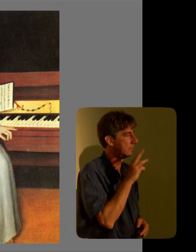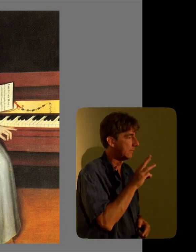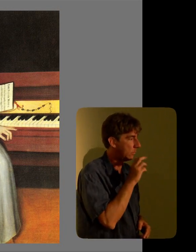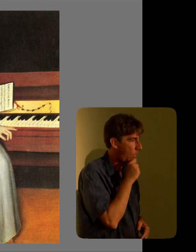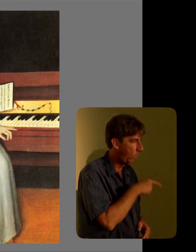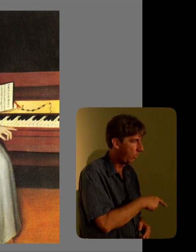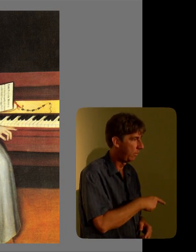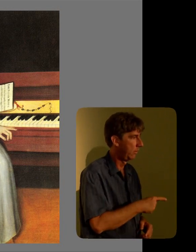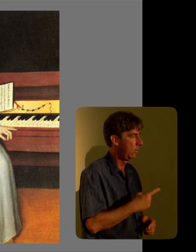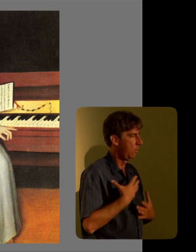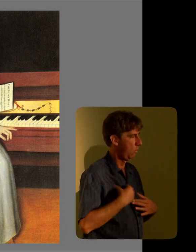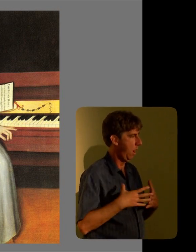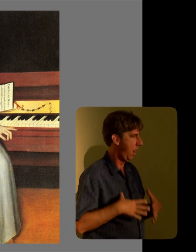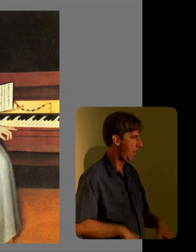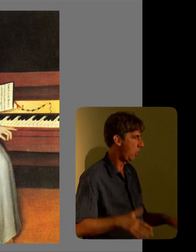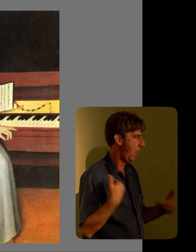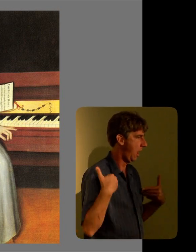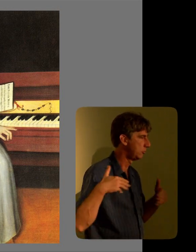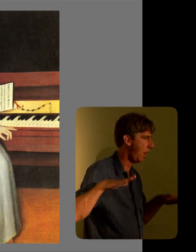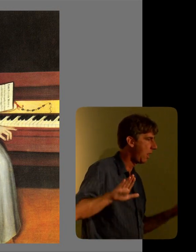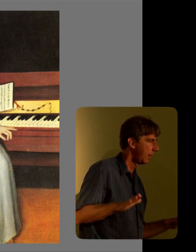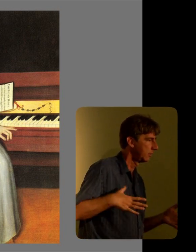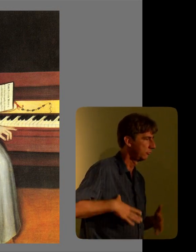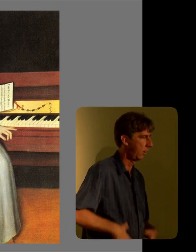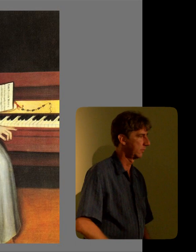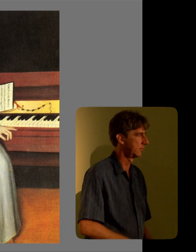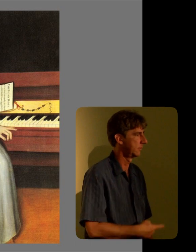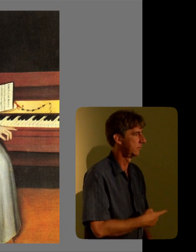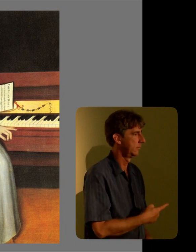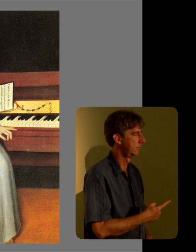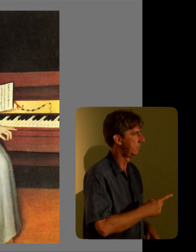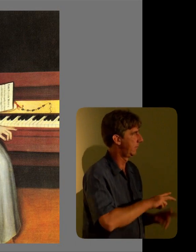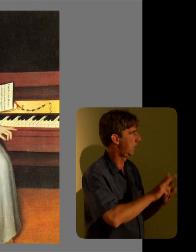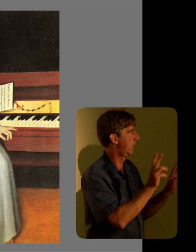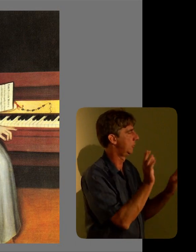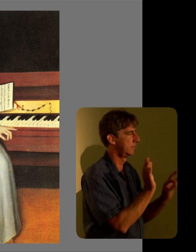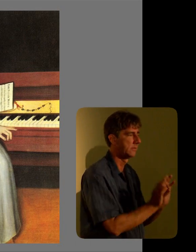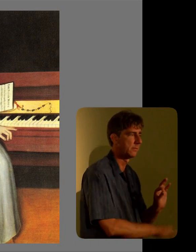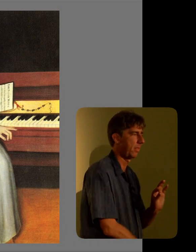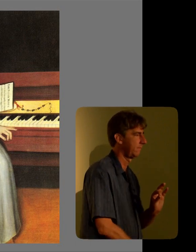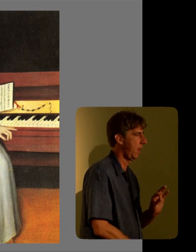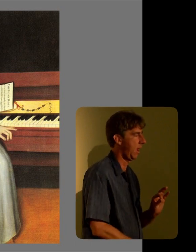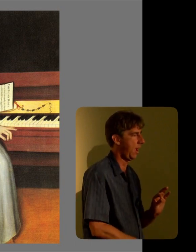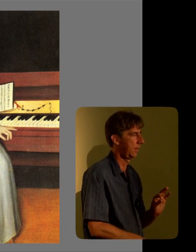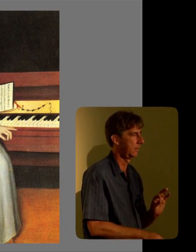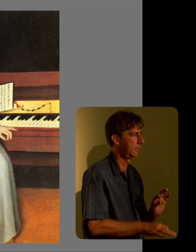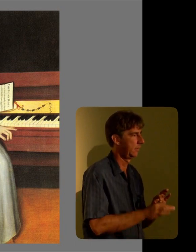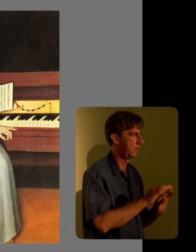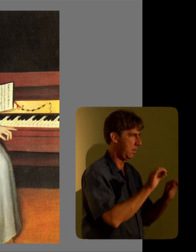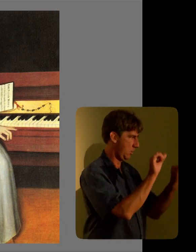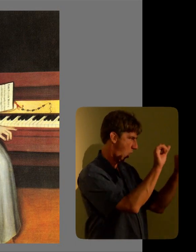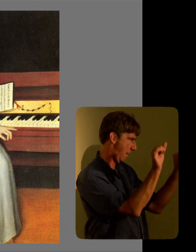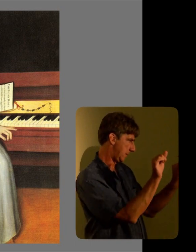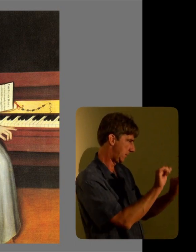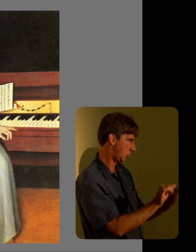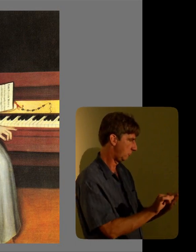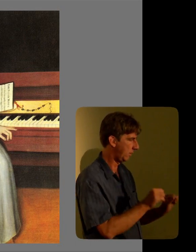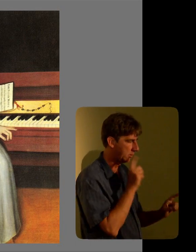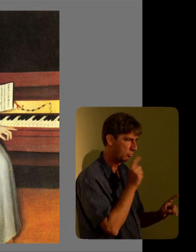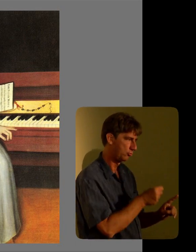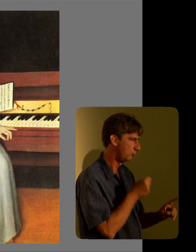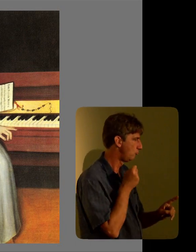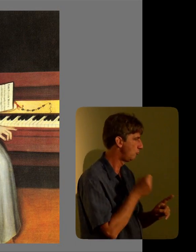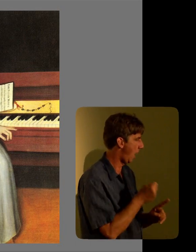this white, very angelic dress, very simplified, striking composition, very,